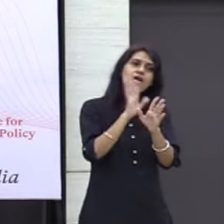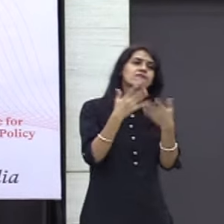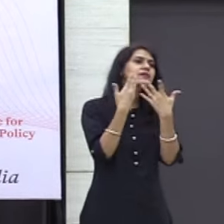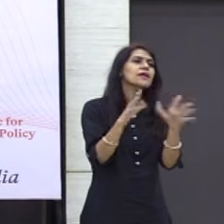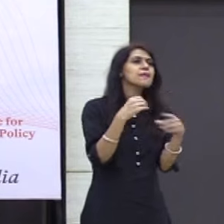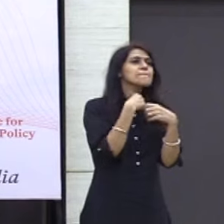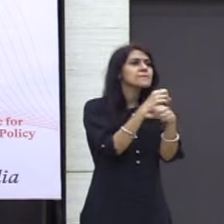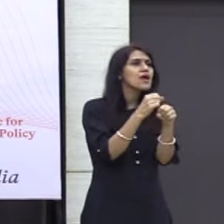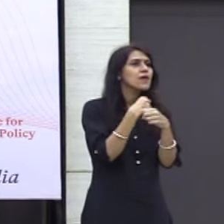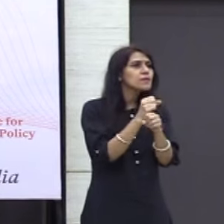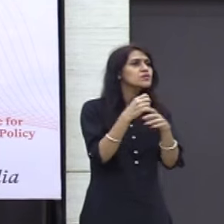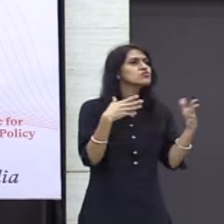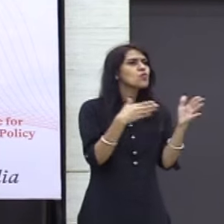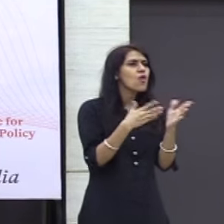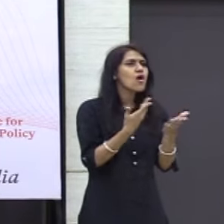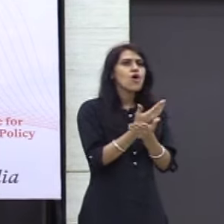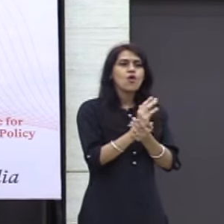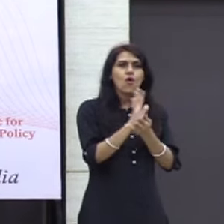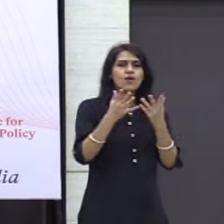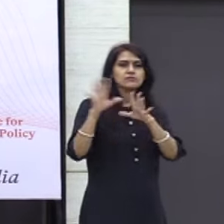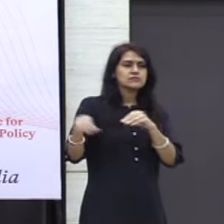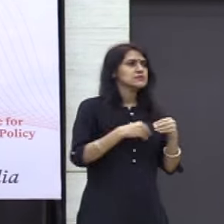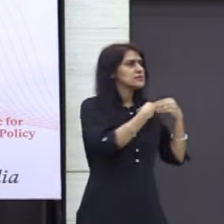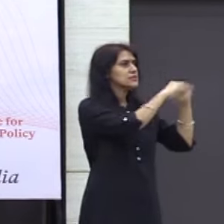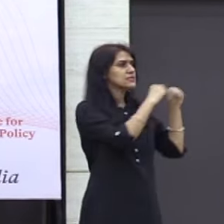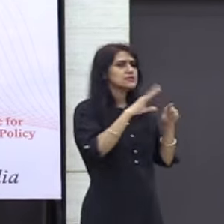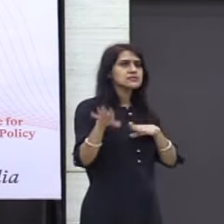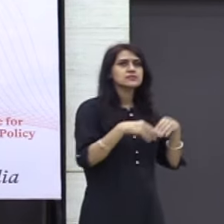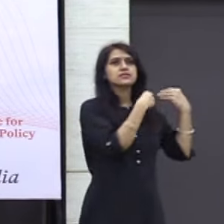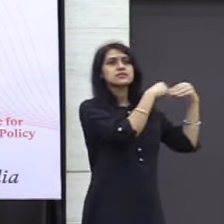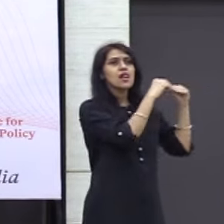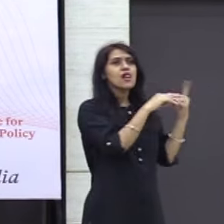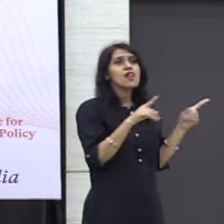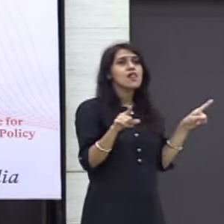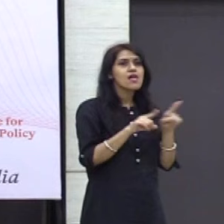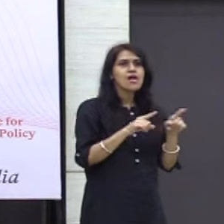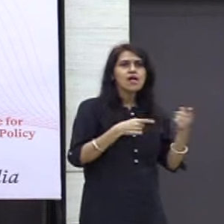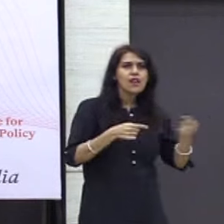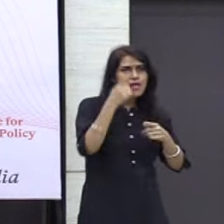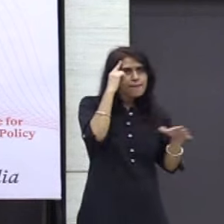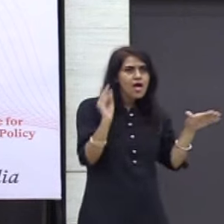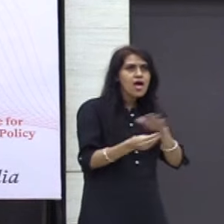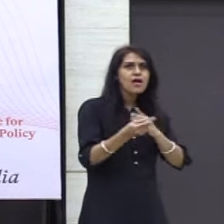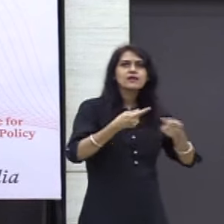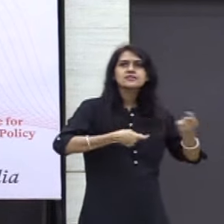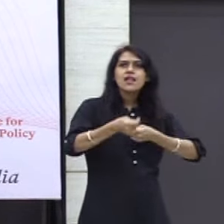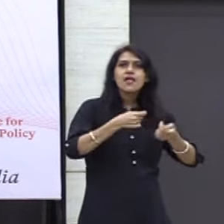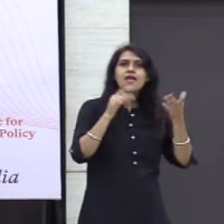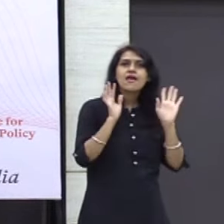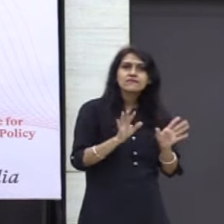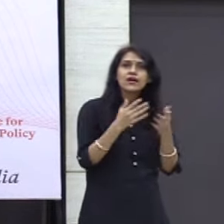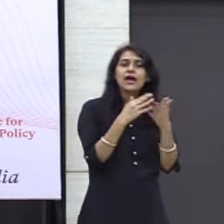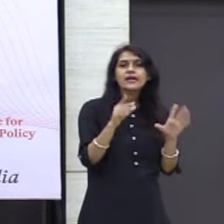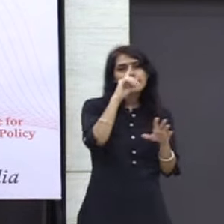production or smuggling or circulation of counterfeit Indian paper currency or any